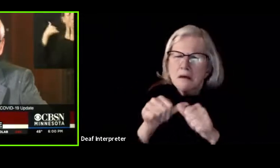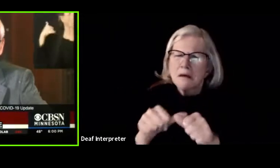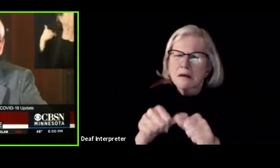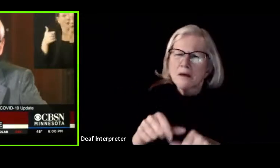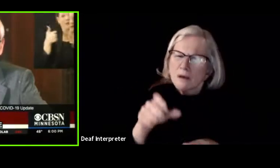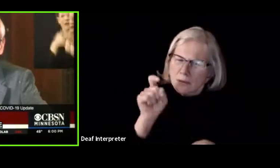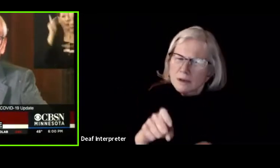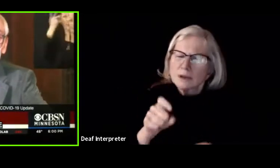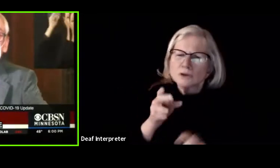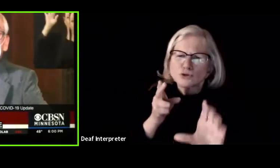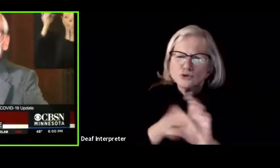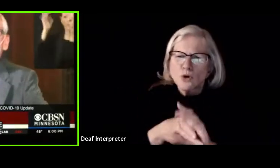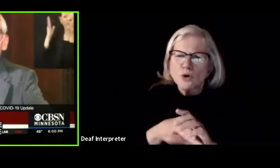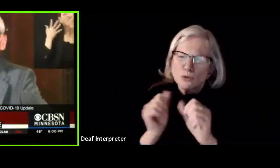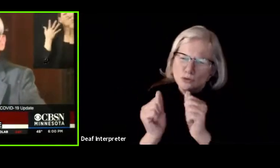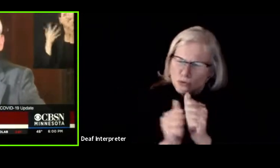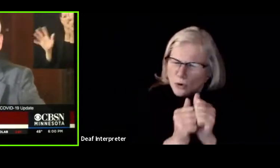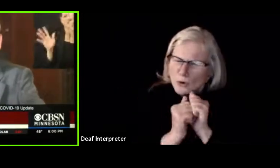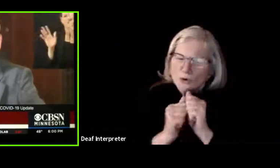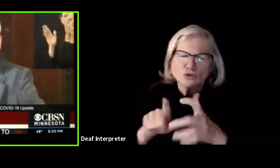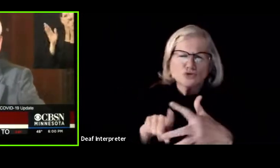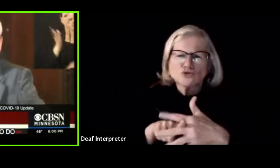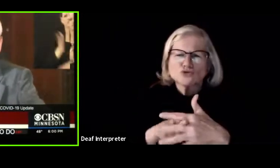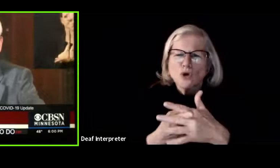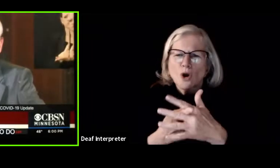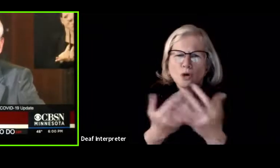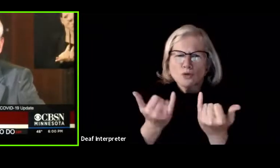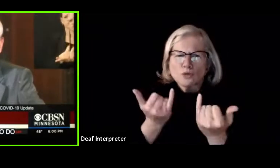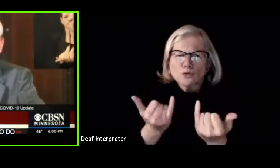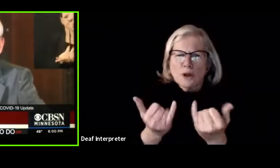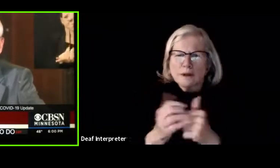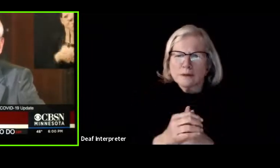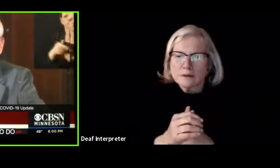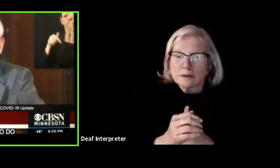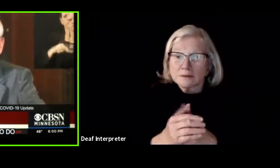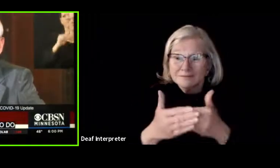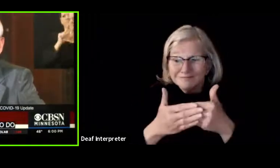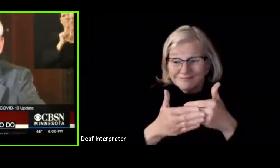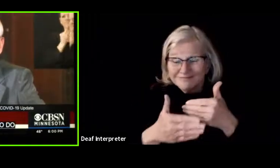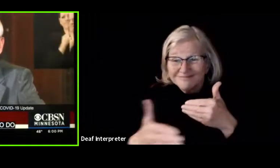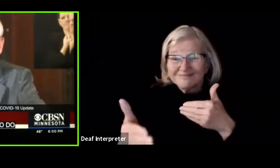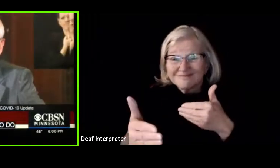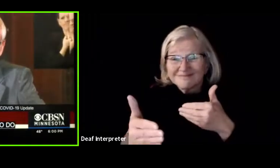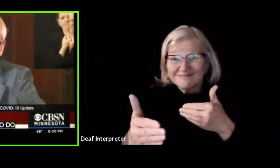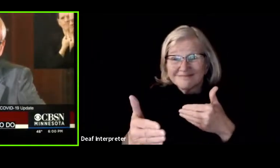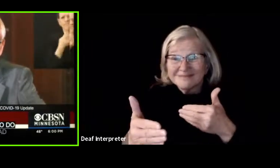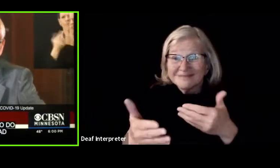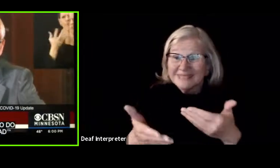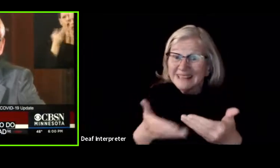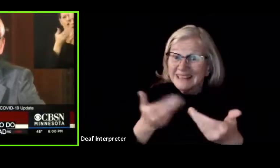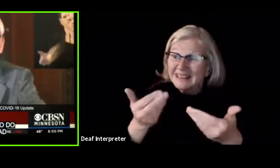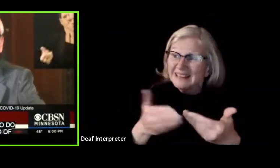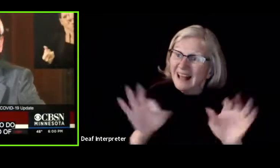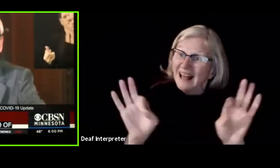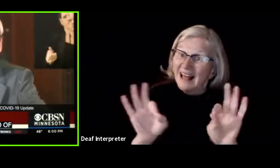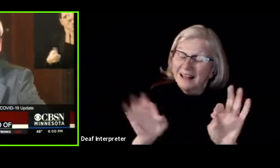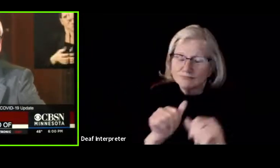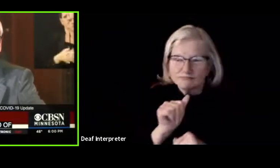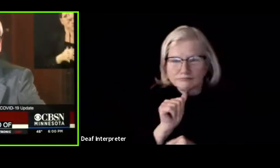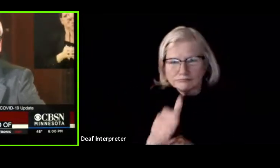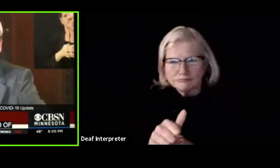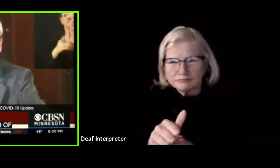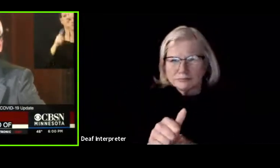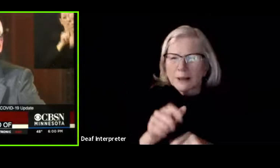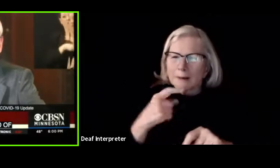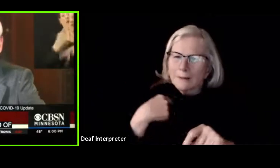start today. We've got a long road ahead of us in Wisconsin, but we know there's light at the end of the tunnel. We've heard